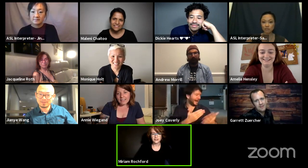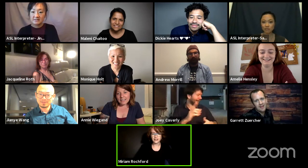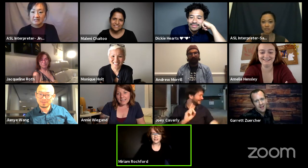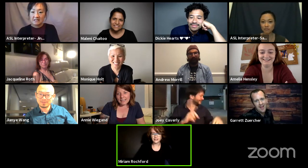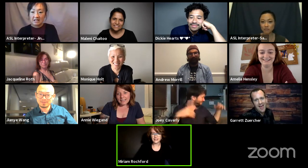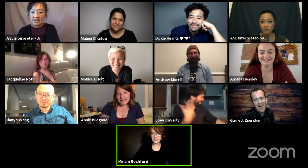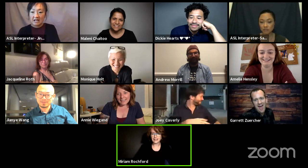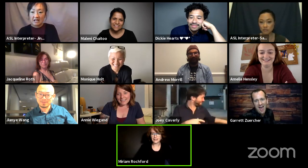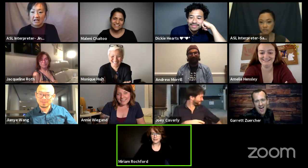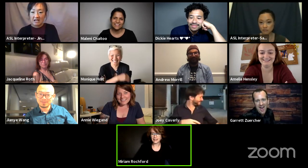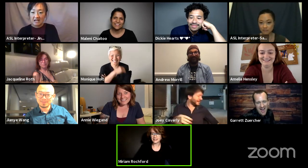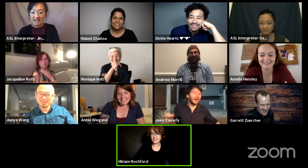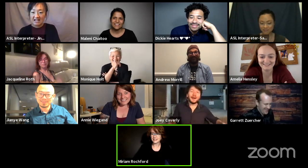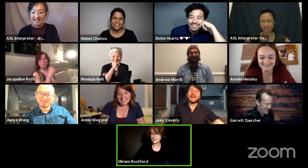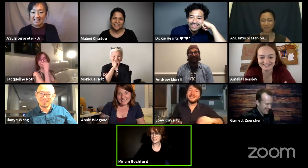Sorry, I have cat hair on my hands.